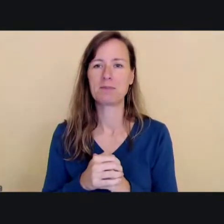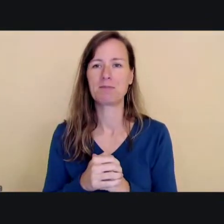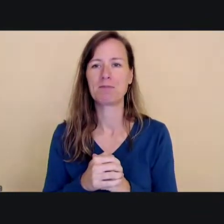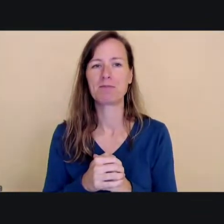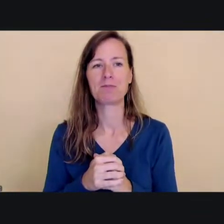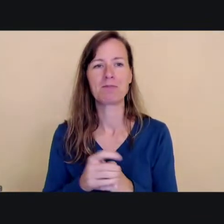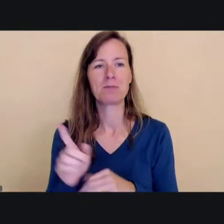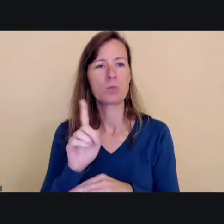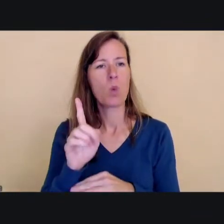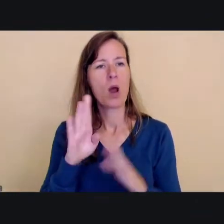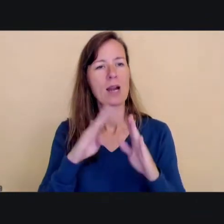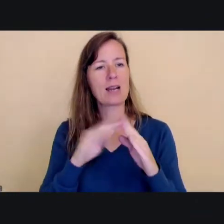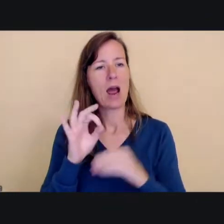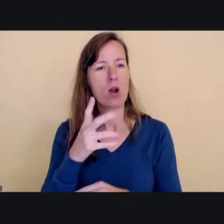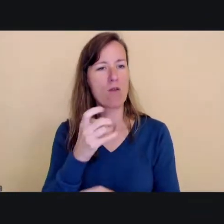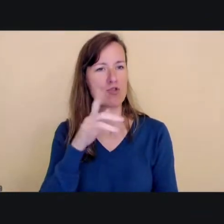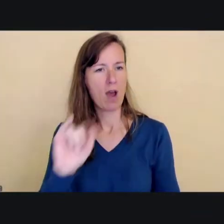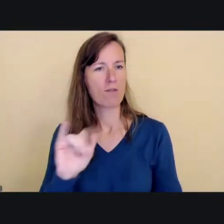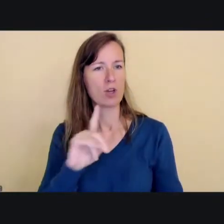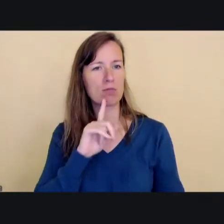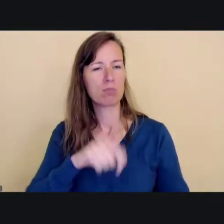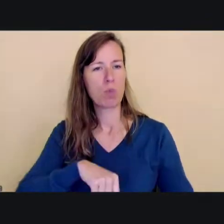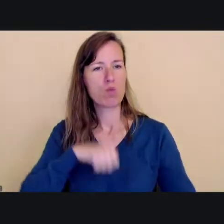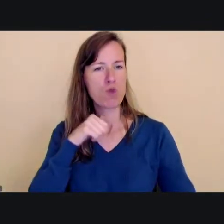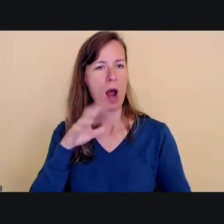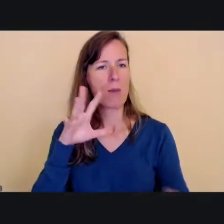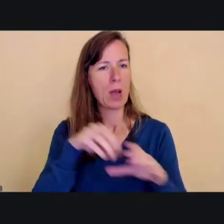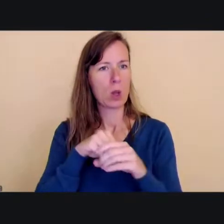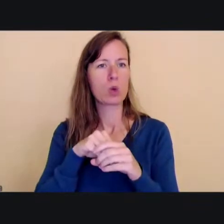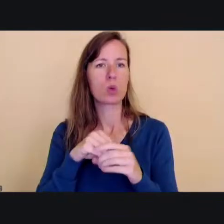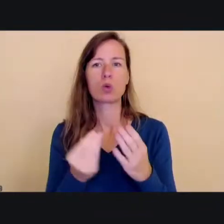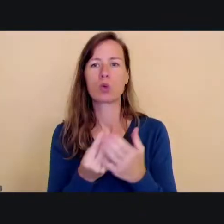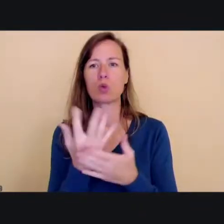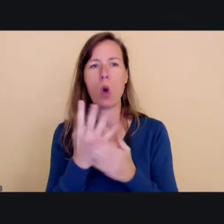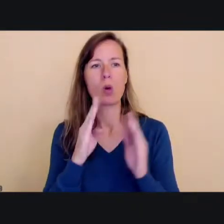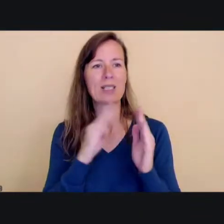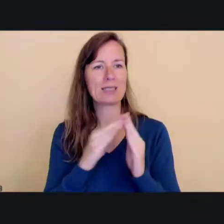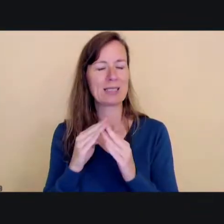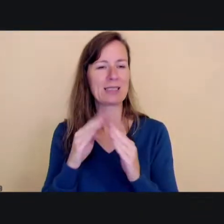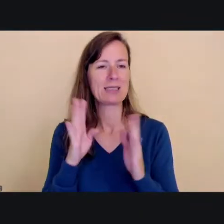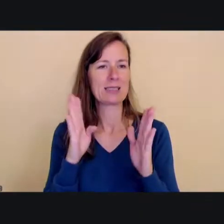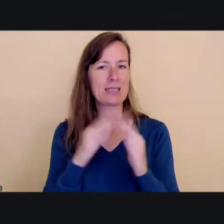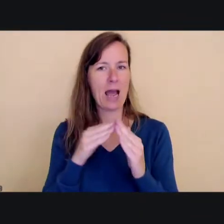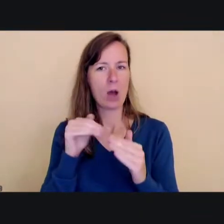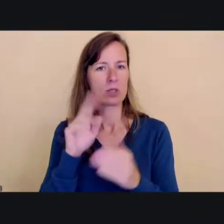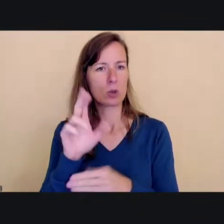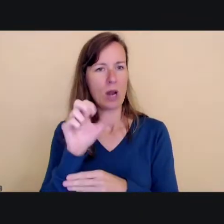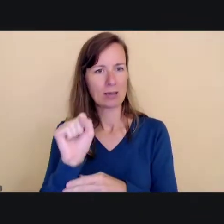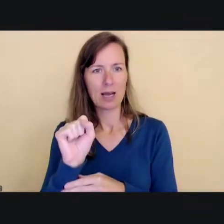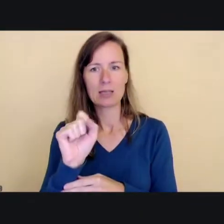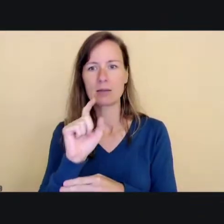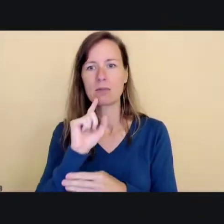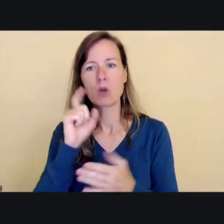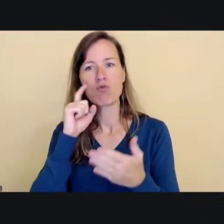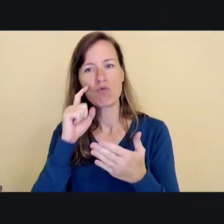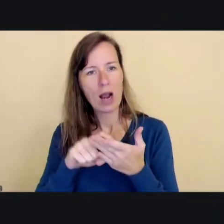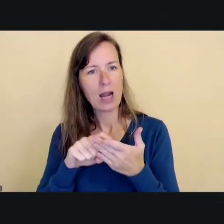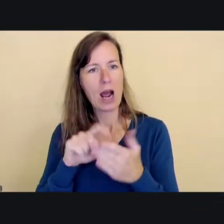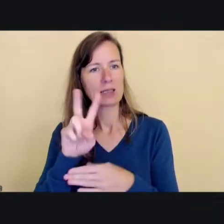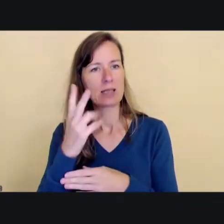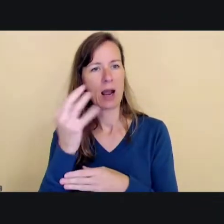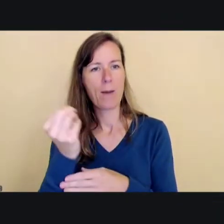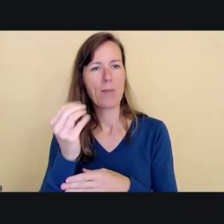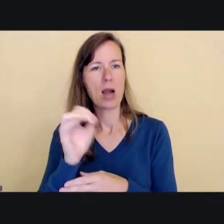whereas the town of Cheverly is proud to be included in a growing number of cities and towns in the United States to have recognized the second Monday of